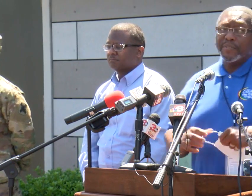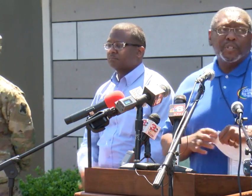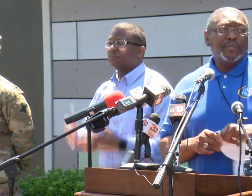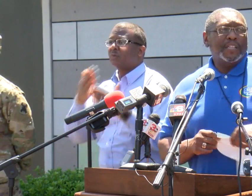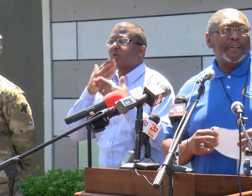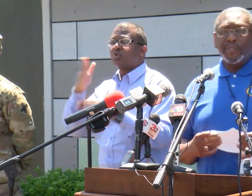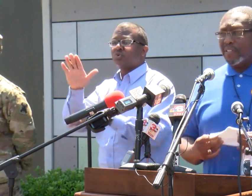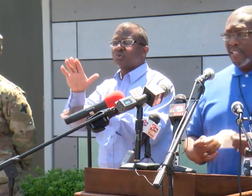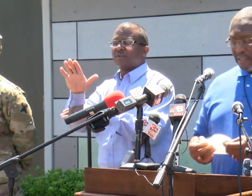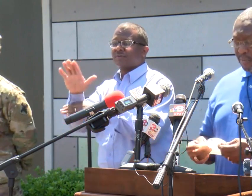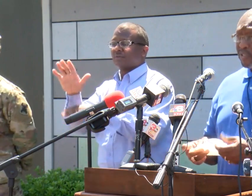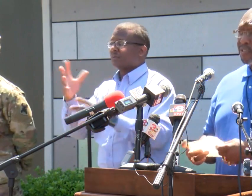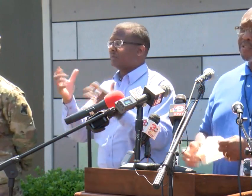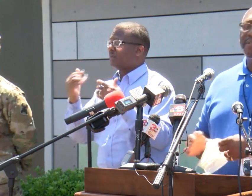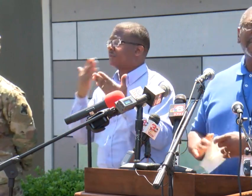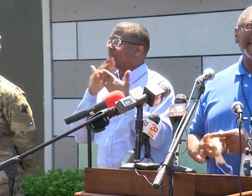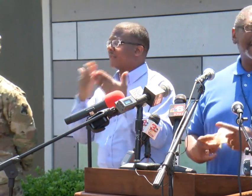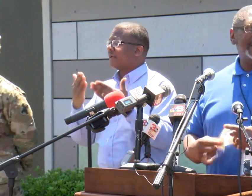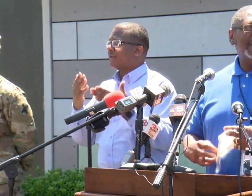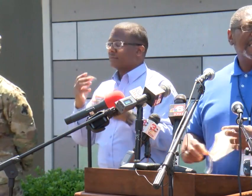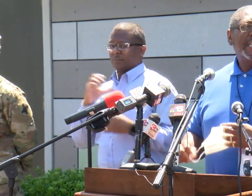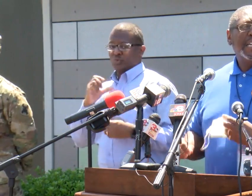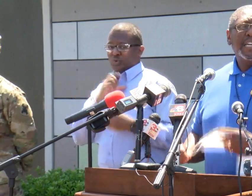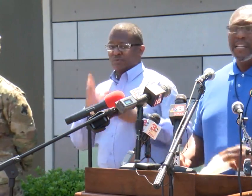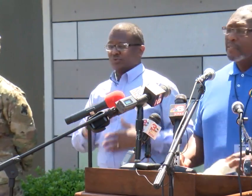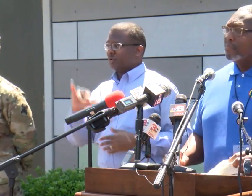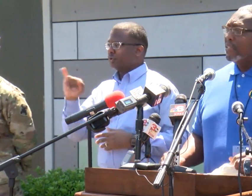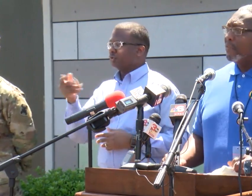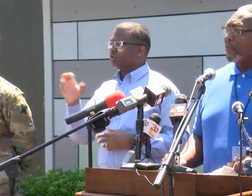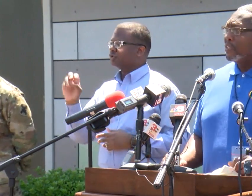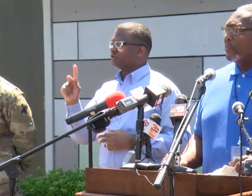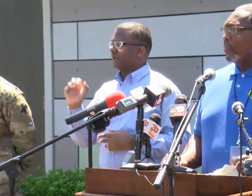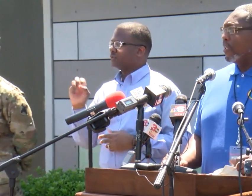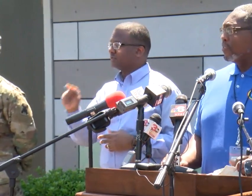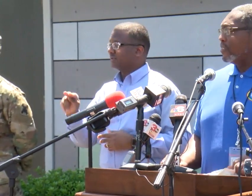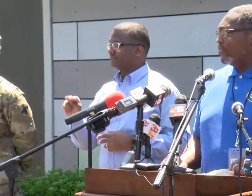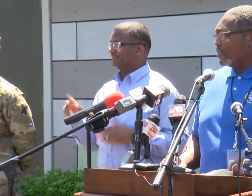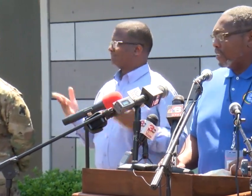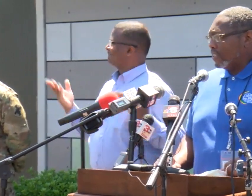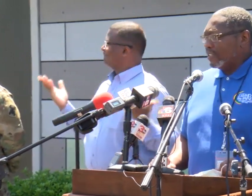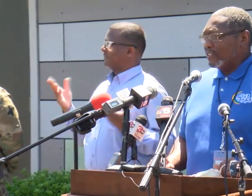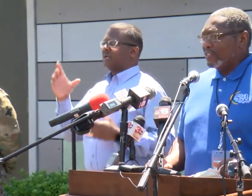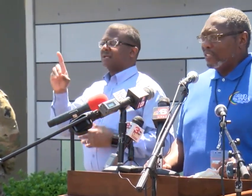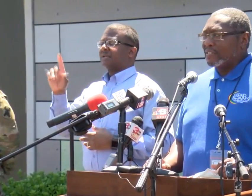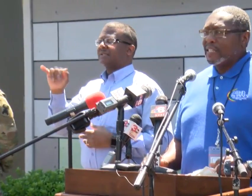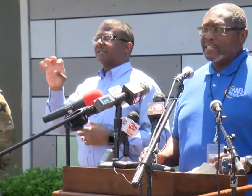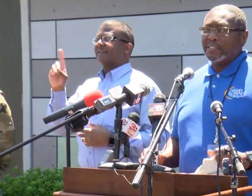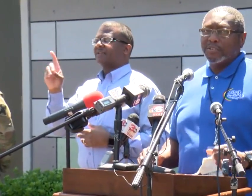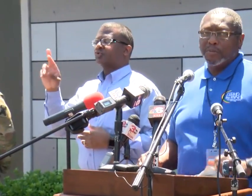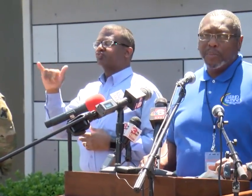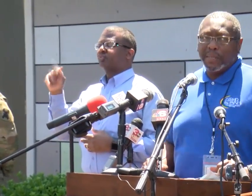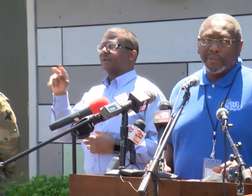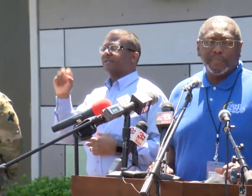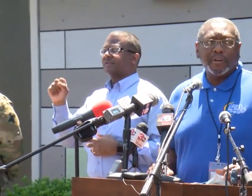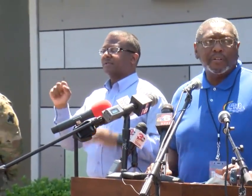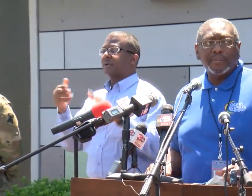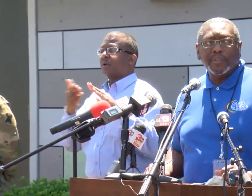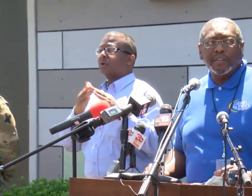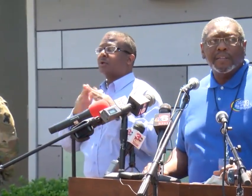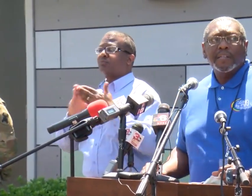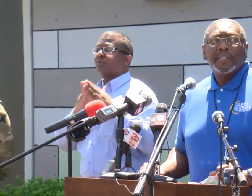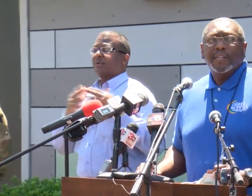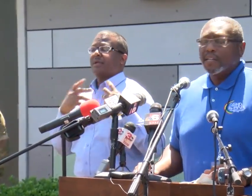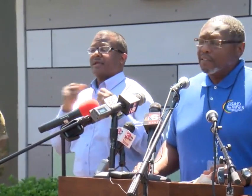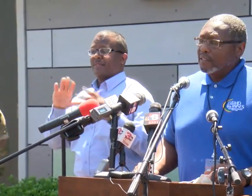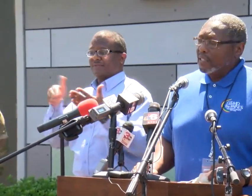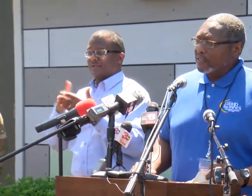Well, good afternoon, and I want to thank Commissioner Jackson. David Raines Community Health Centers is excited to be able to partner